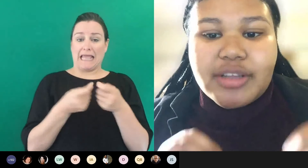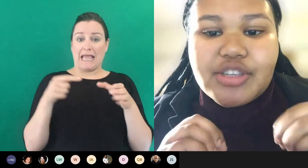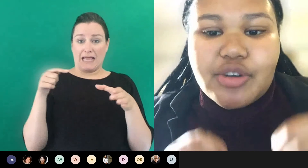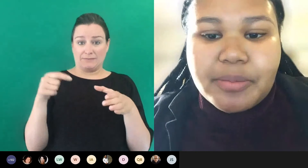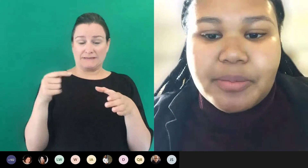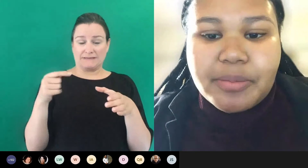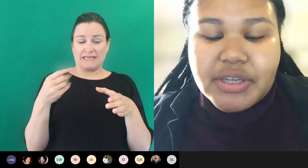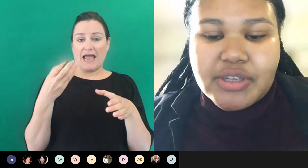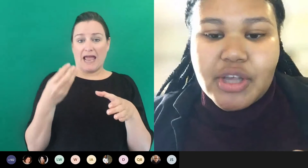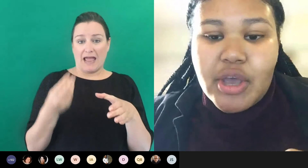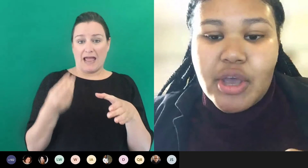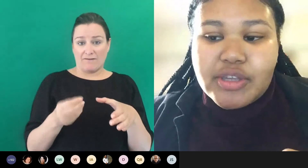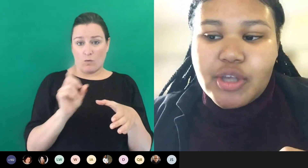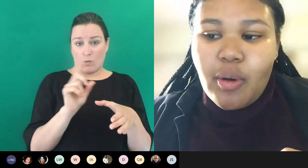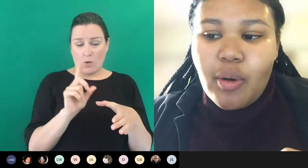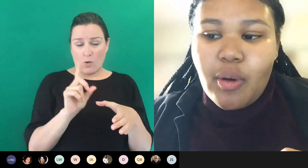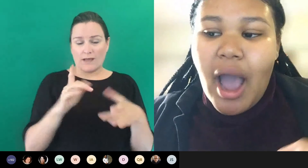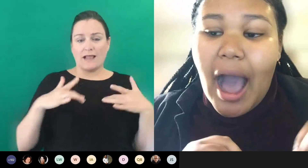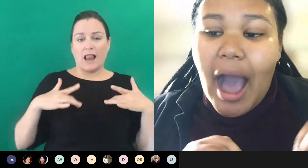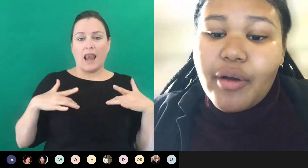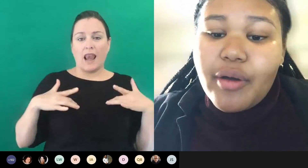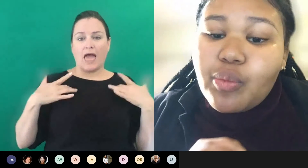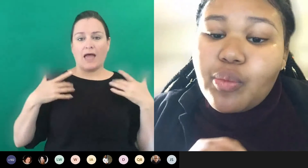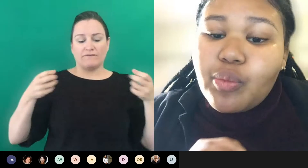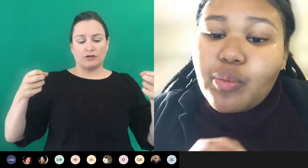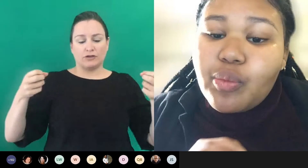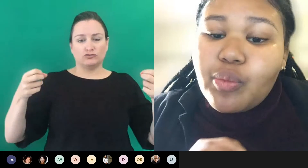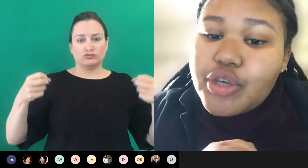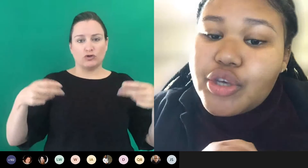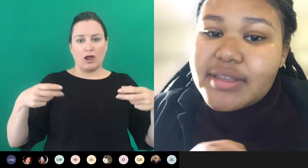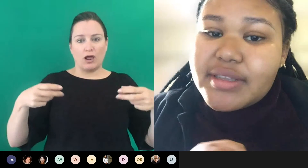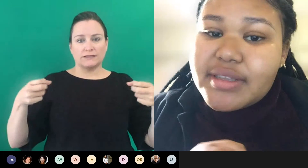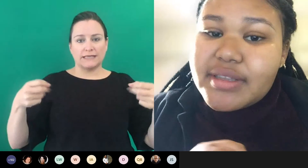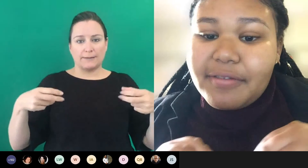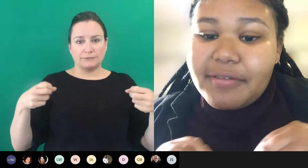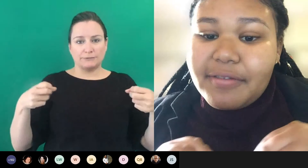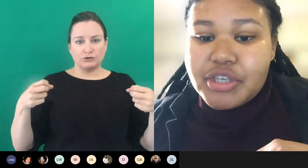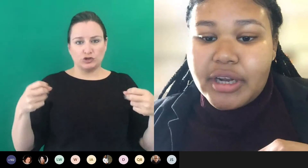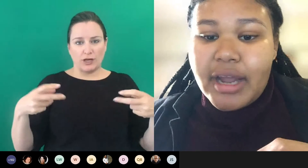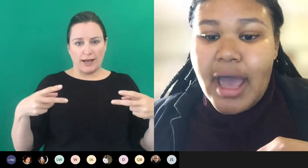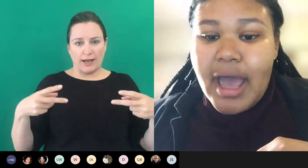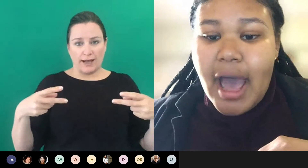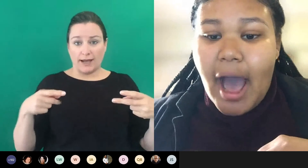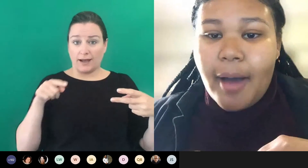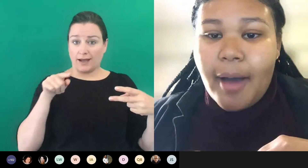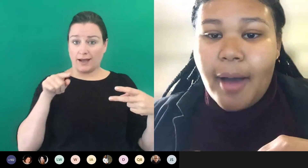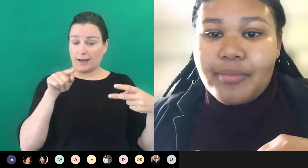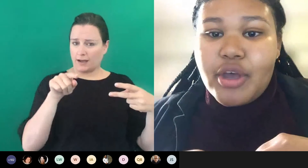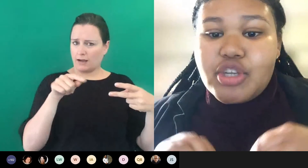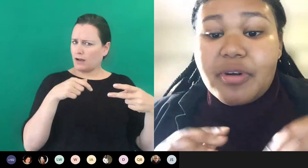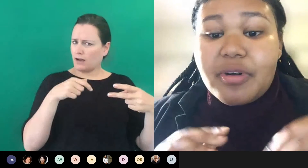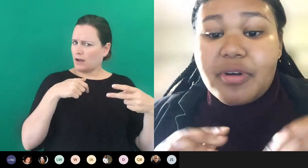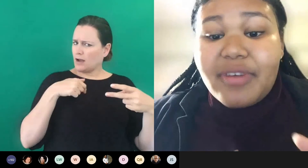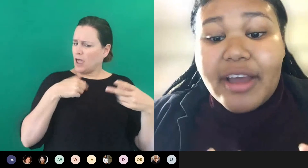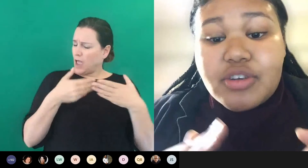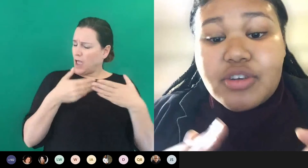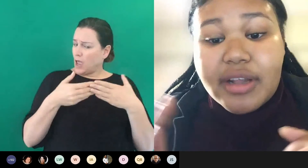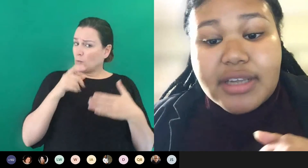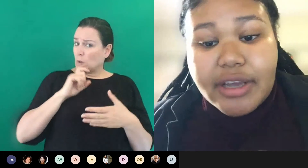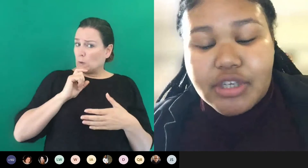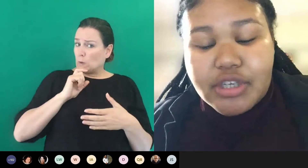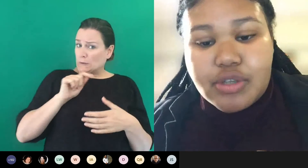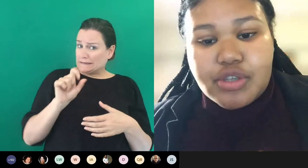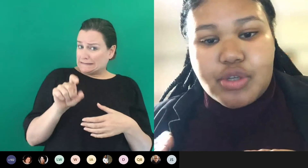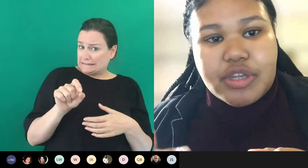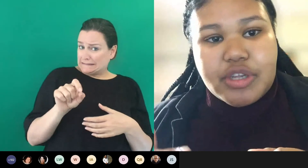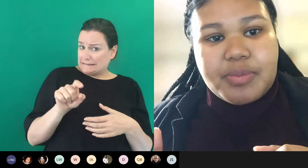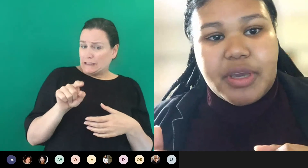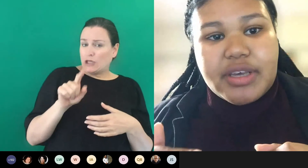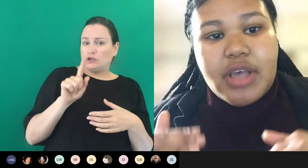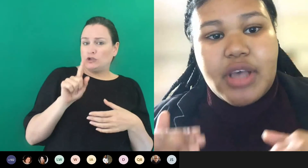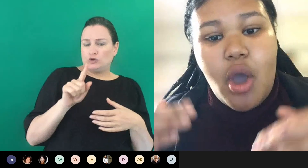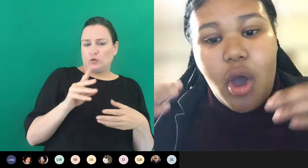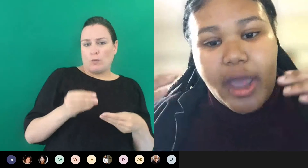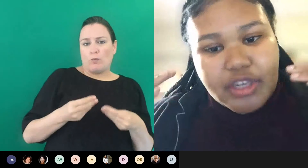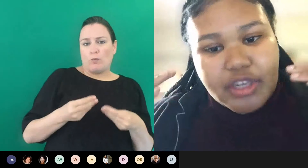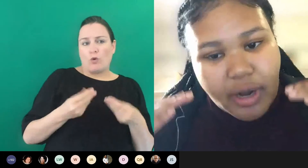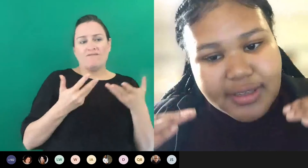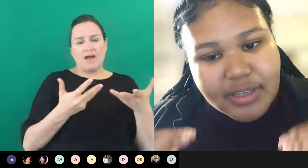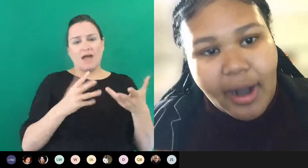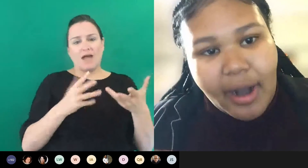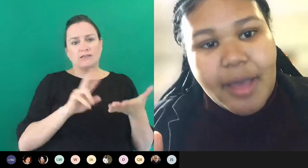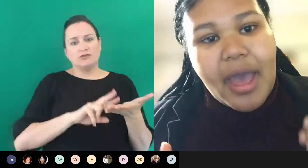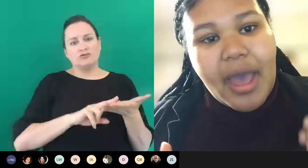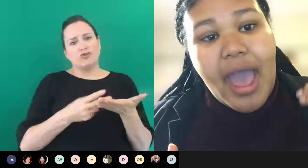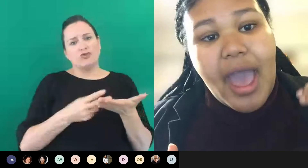live transcriptions. So how can we use that function to provide translation to students? Because